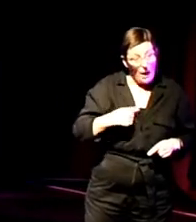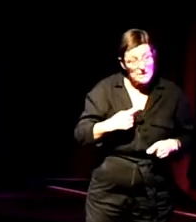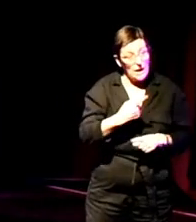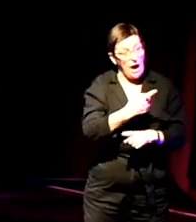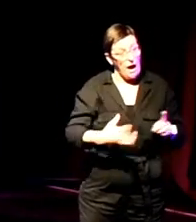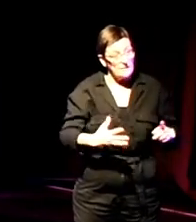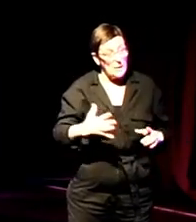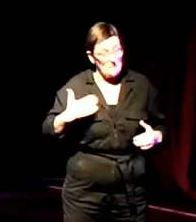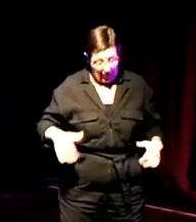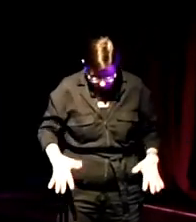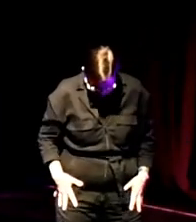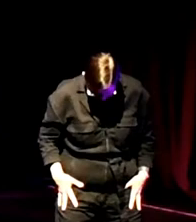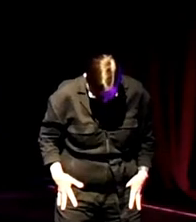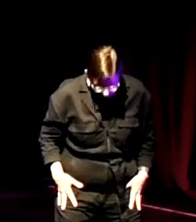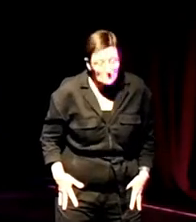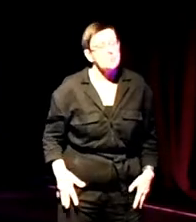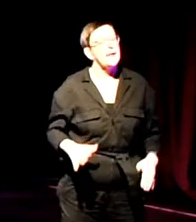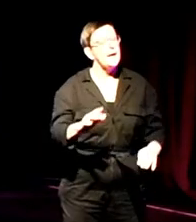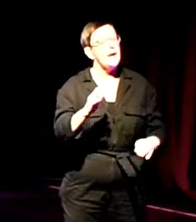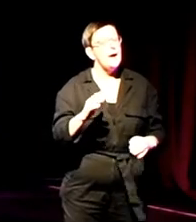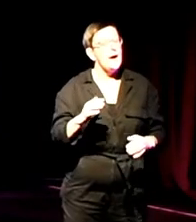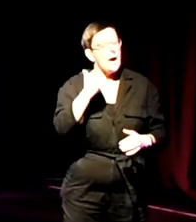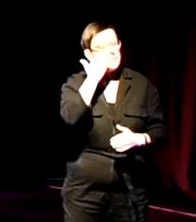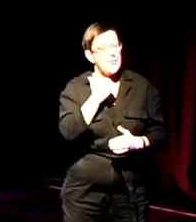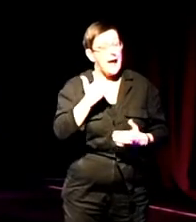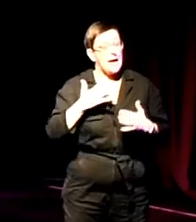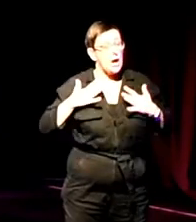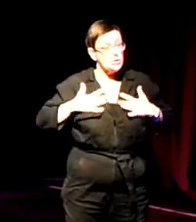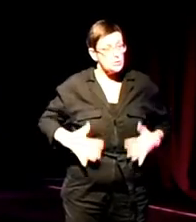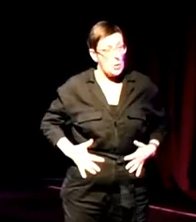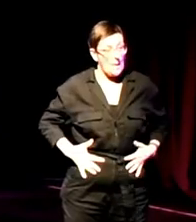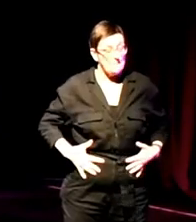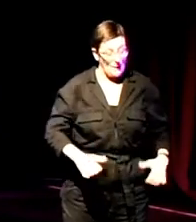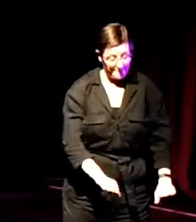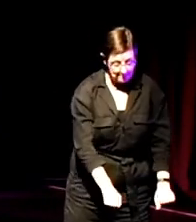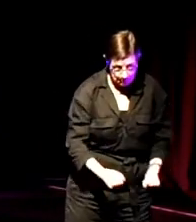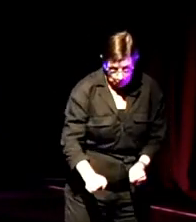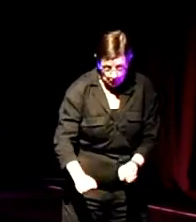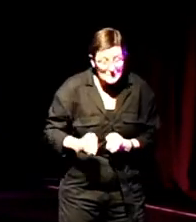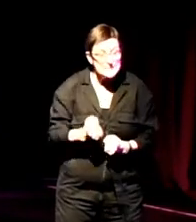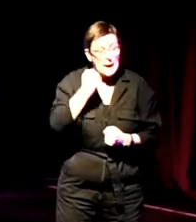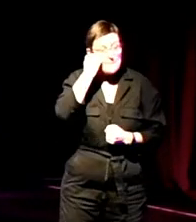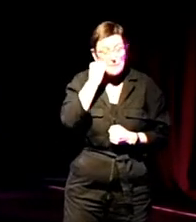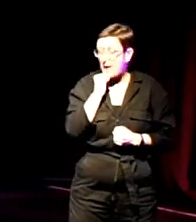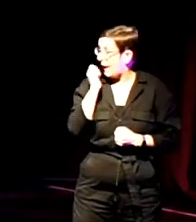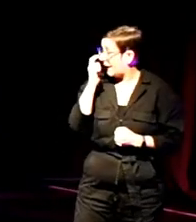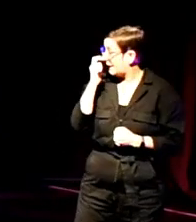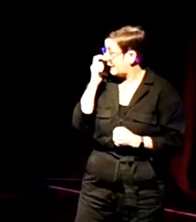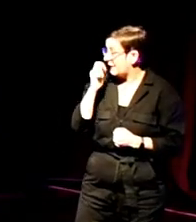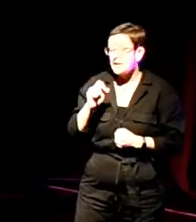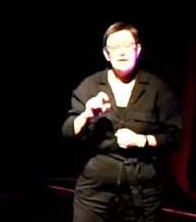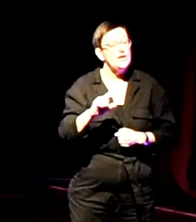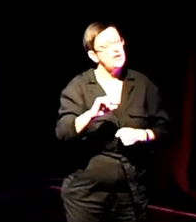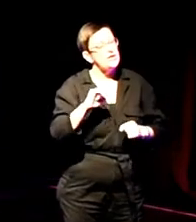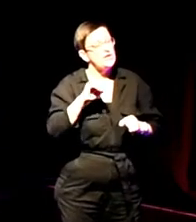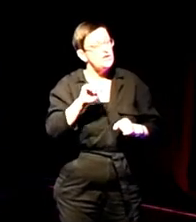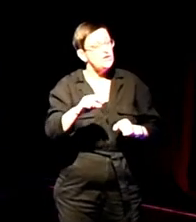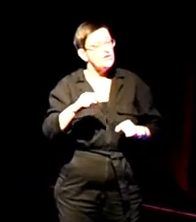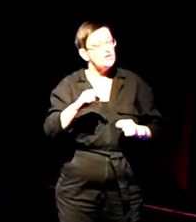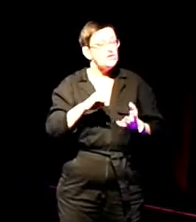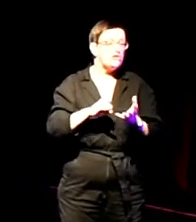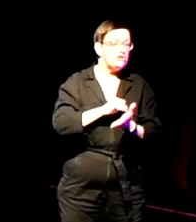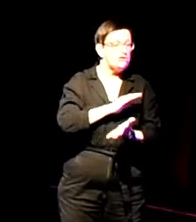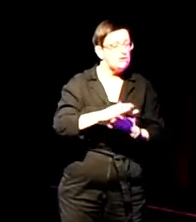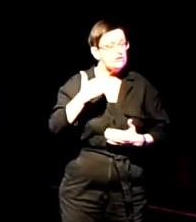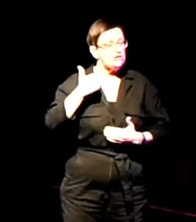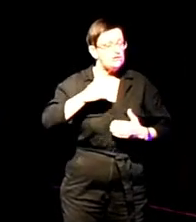of each. I have a black top, black boots, my She Girls wristband, and